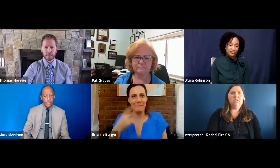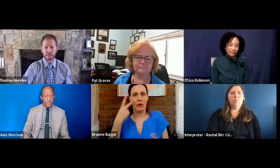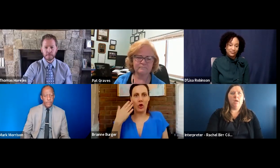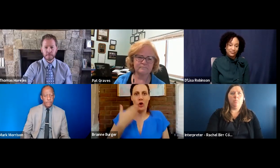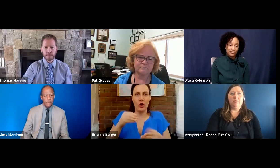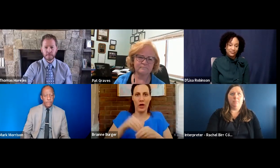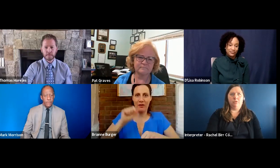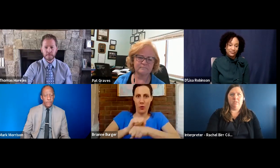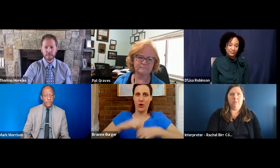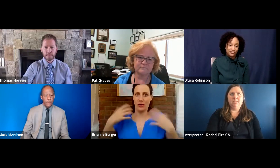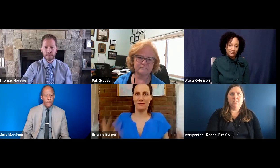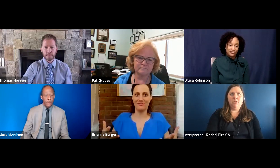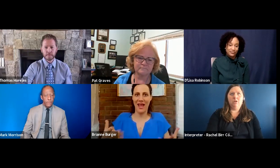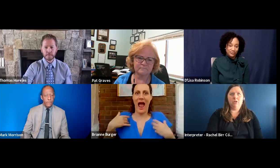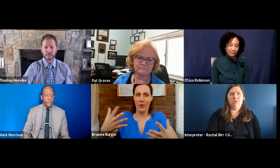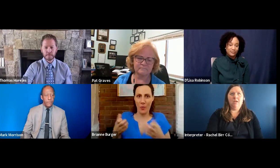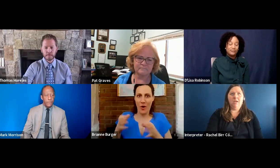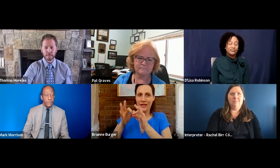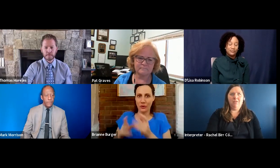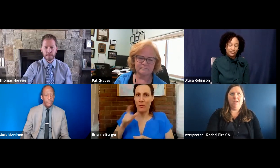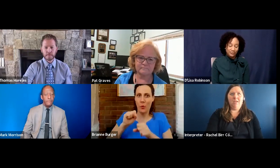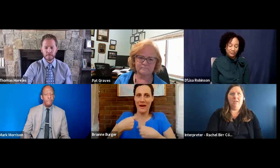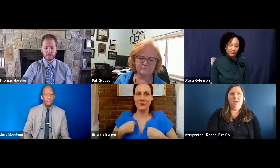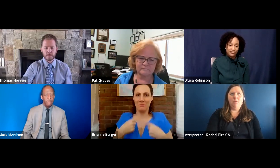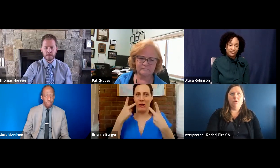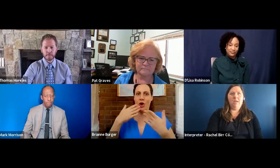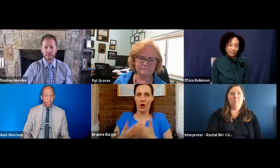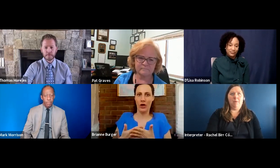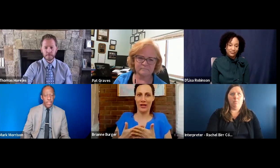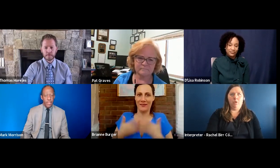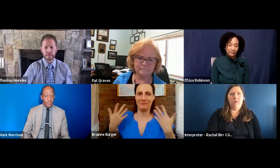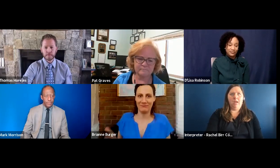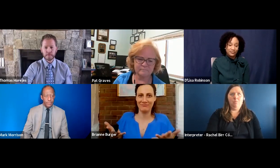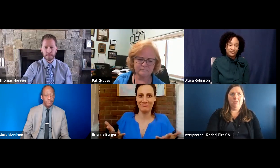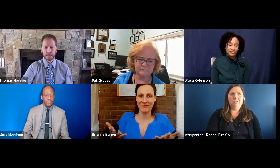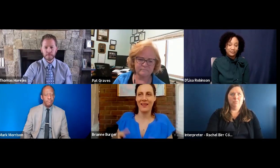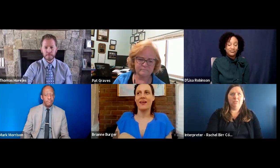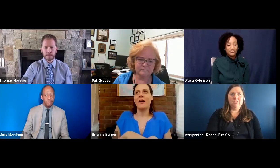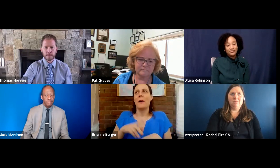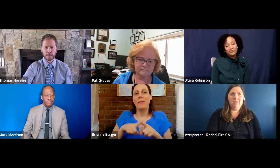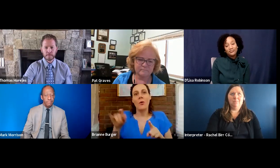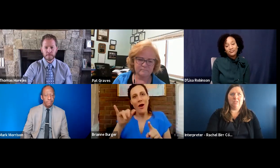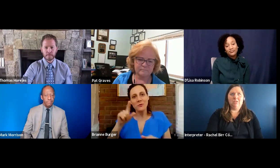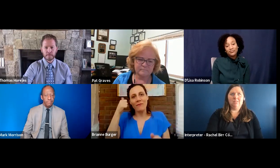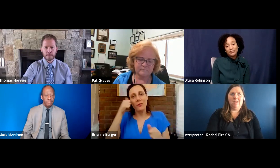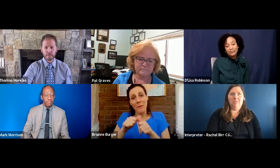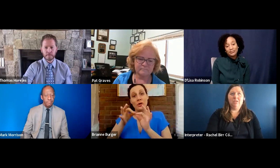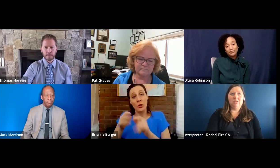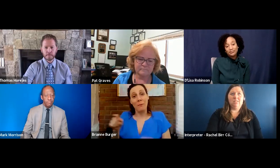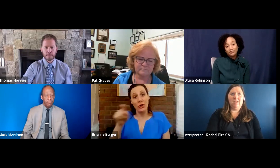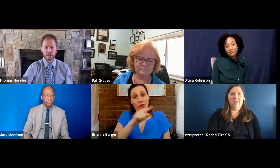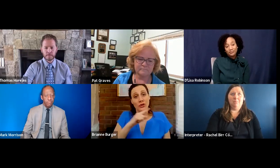so that's why I want that person, because they are going to convey how good I am at my work. And I want an interpreter that's going to make me as good as